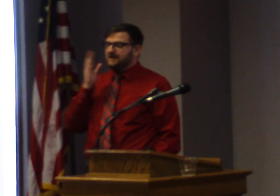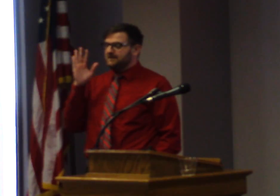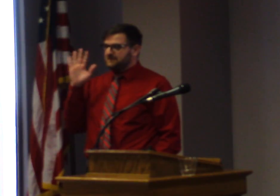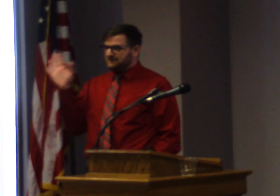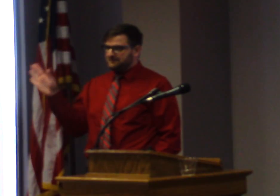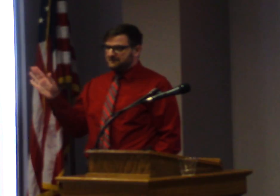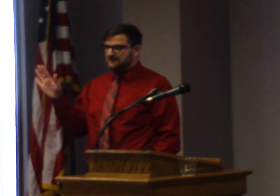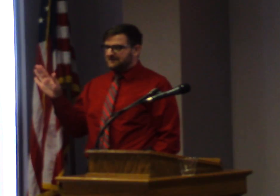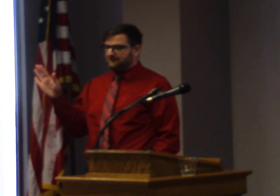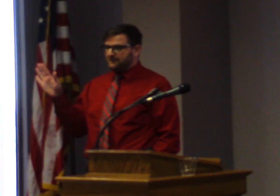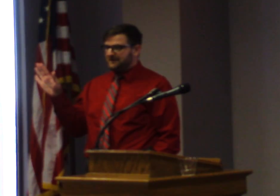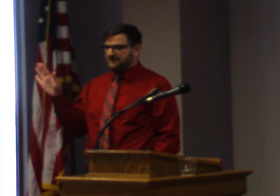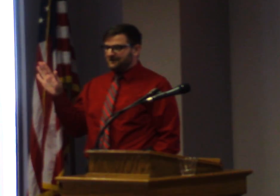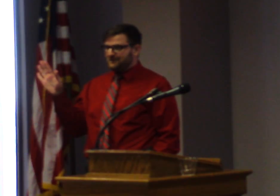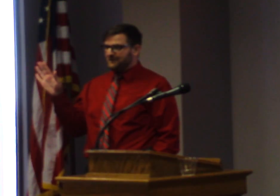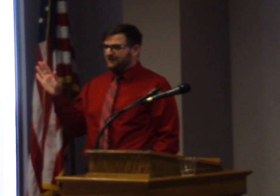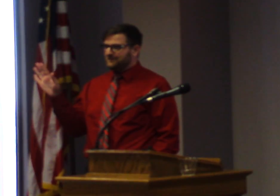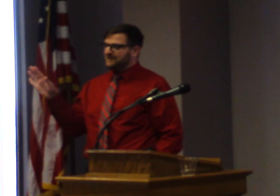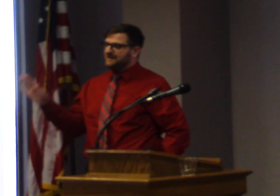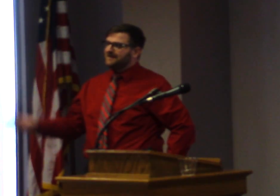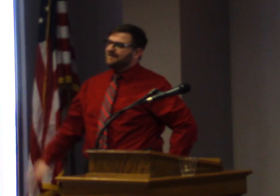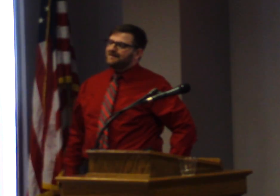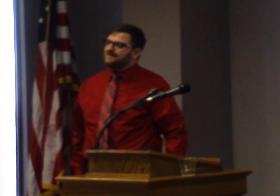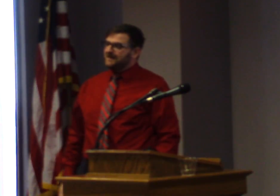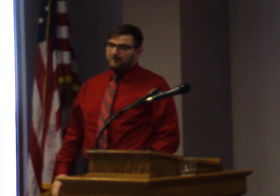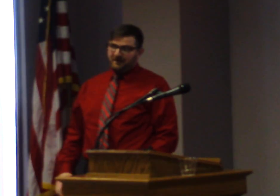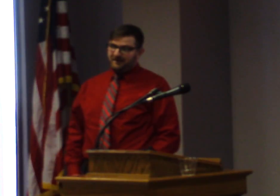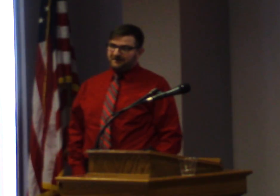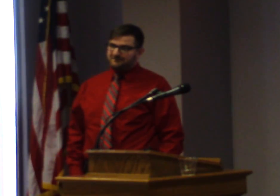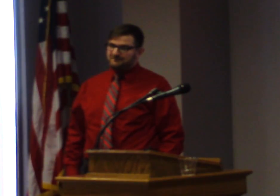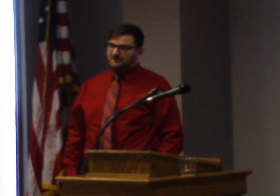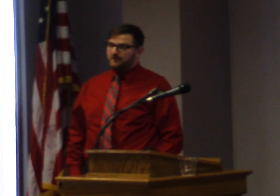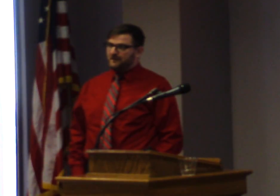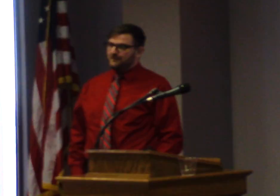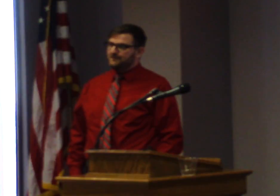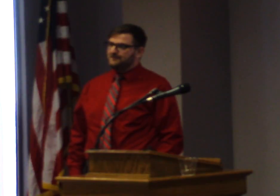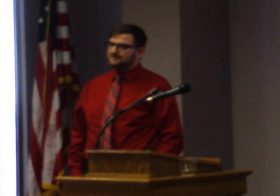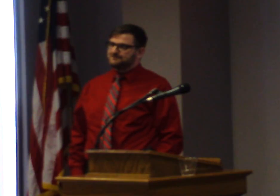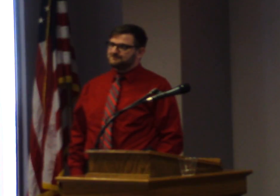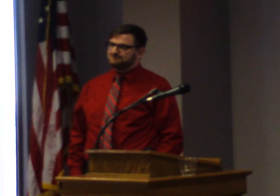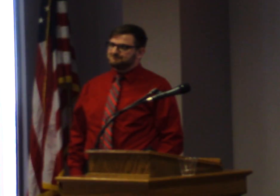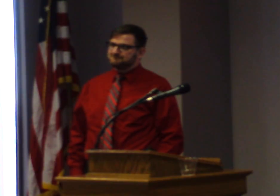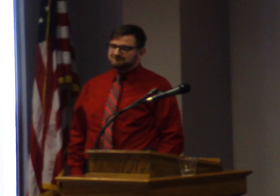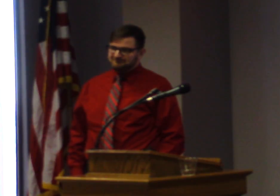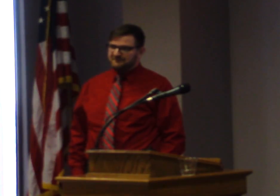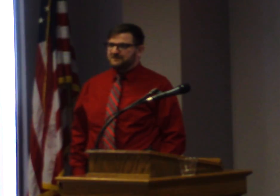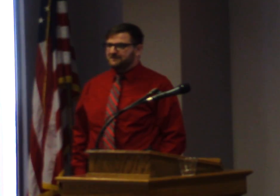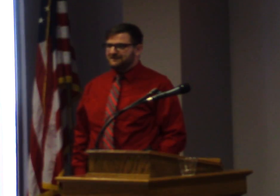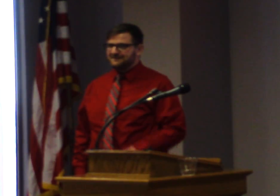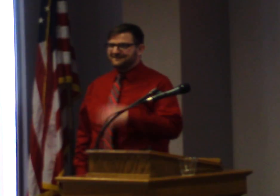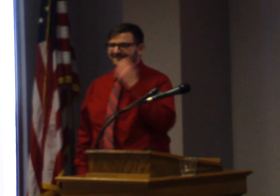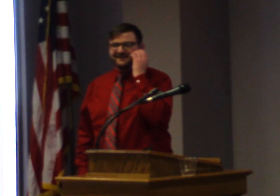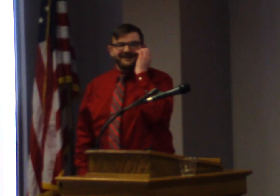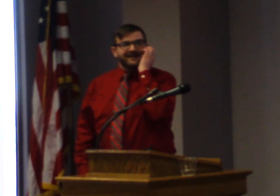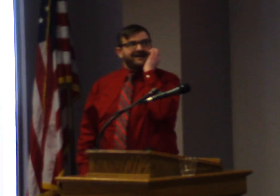And it's deaf for me, those who knows me. Deaf, blind, both. That's good. All